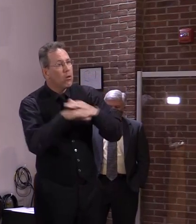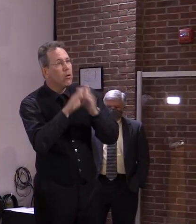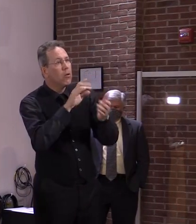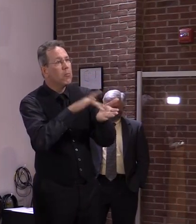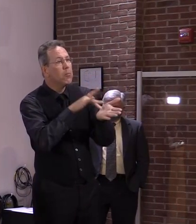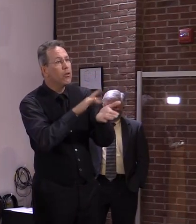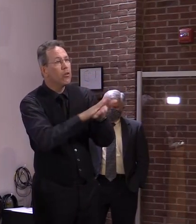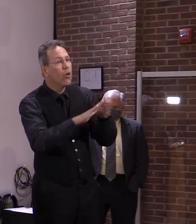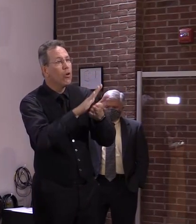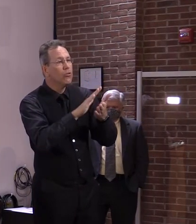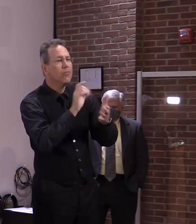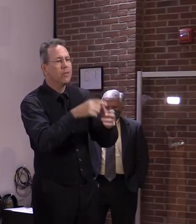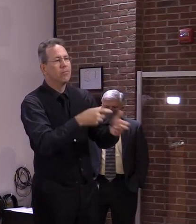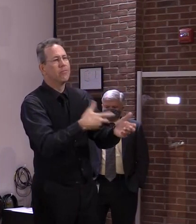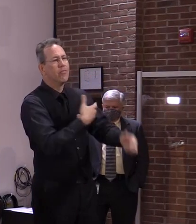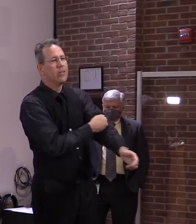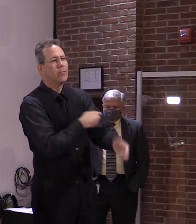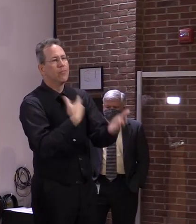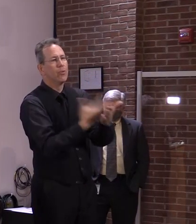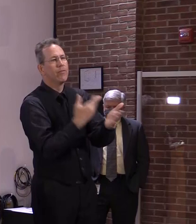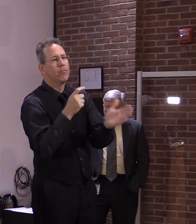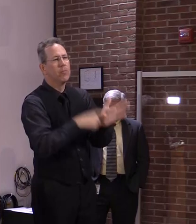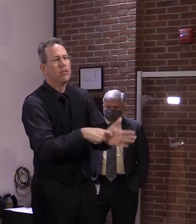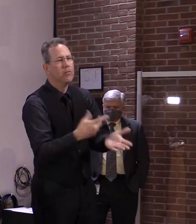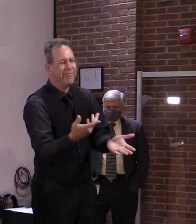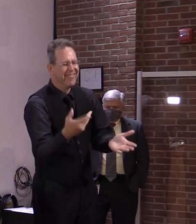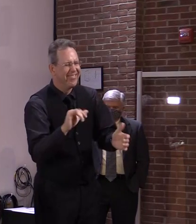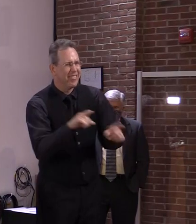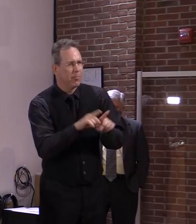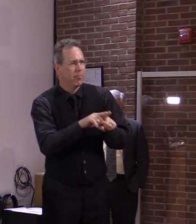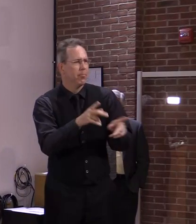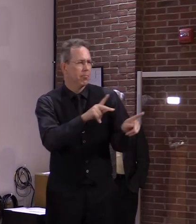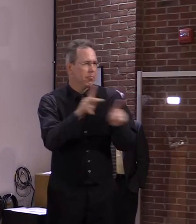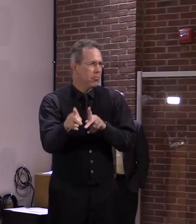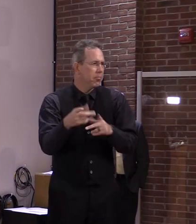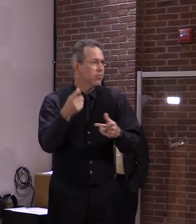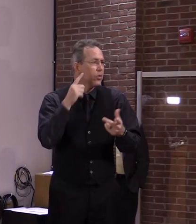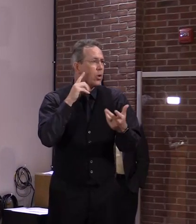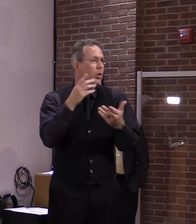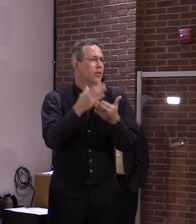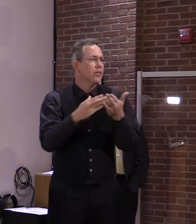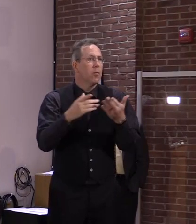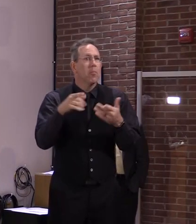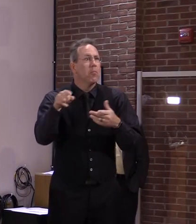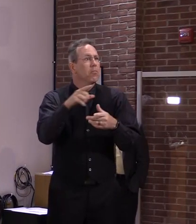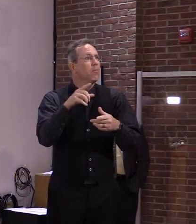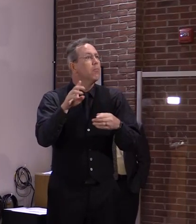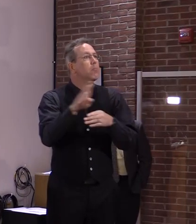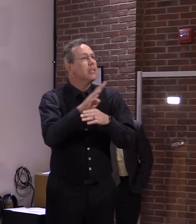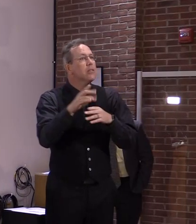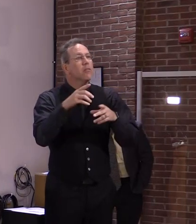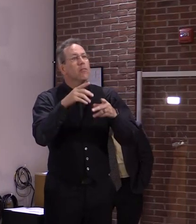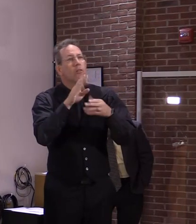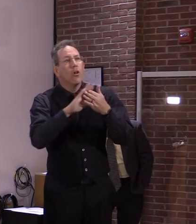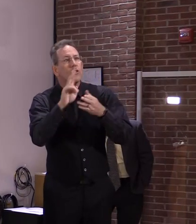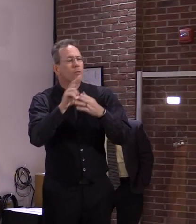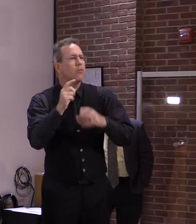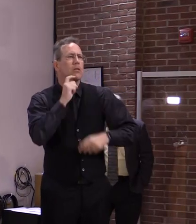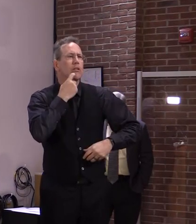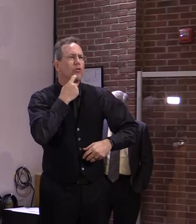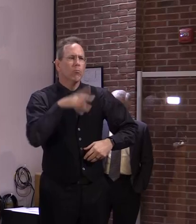it certainly is something that people are taking seriously and thinking about the benefits